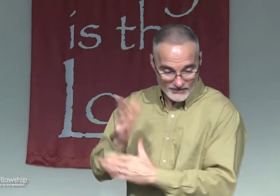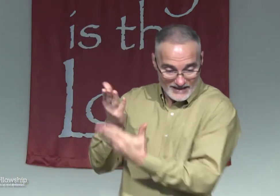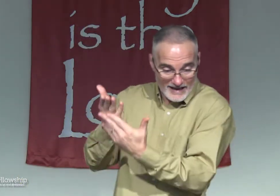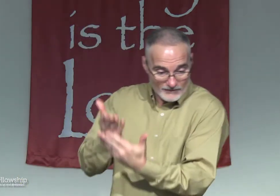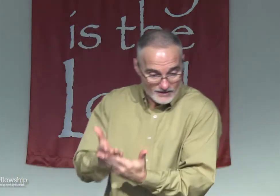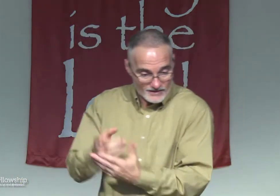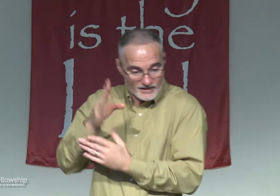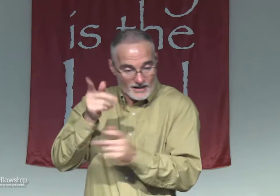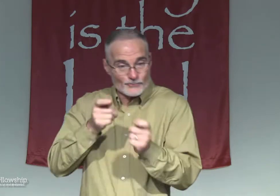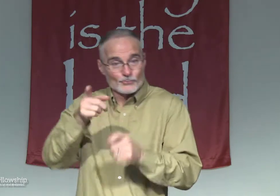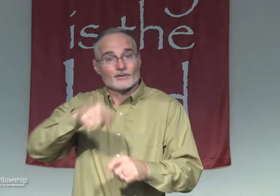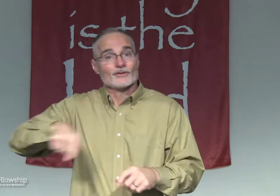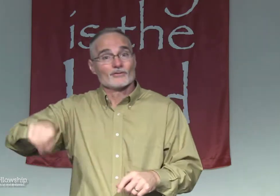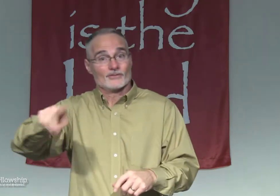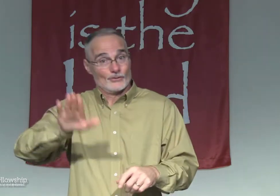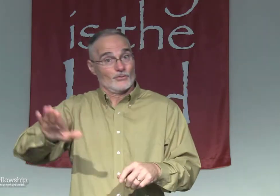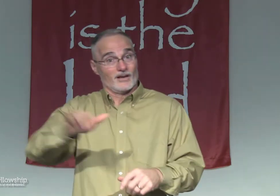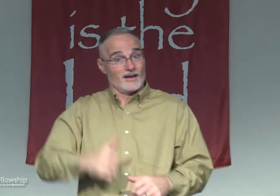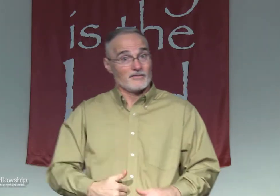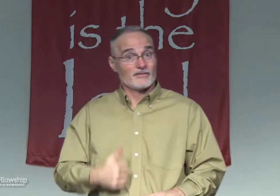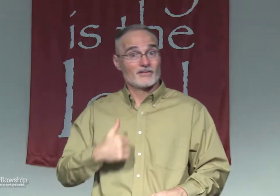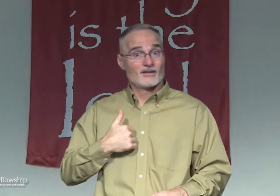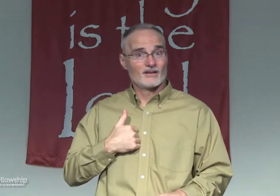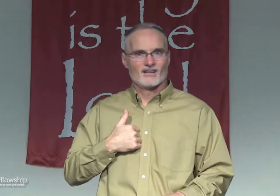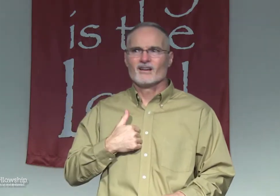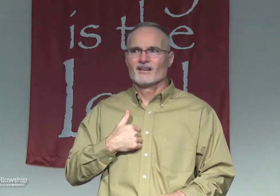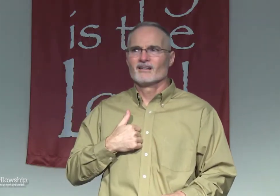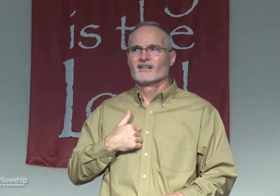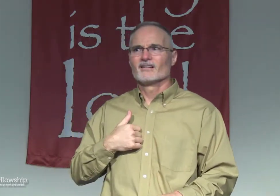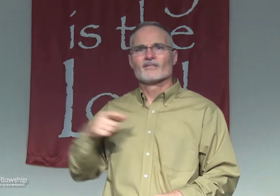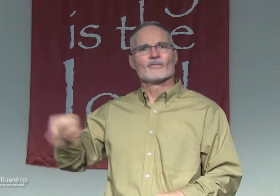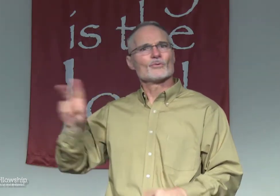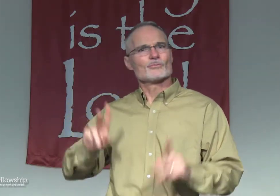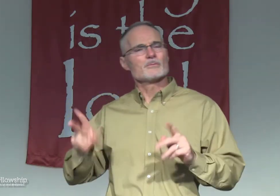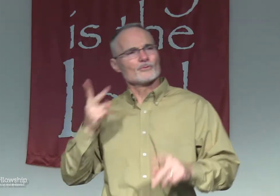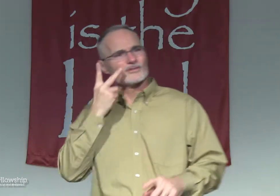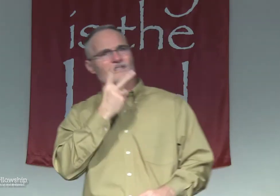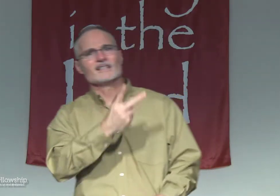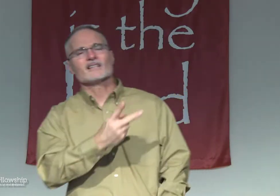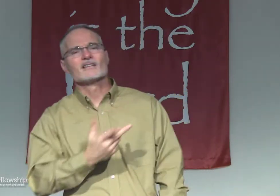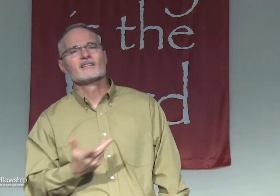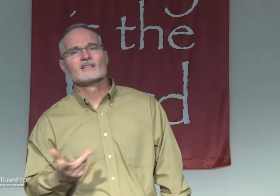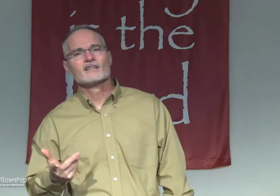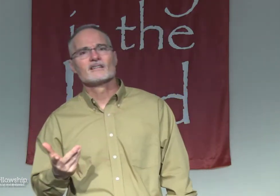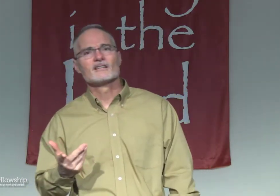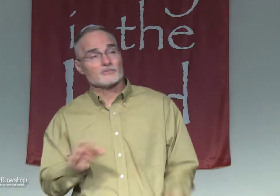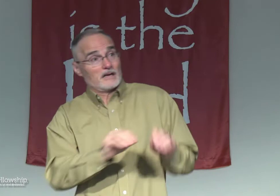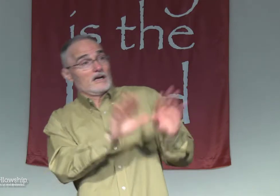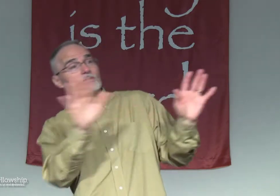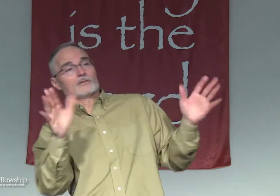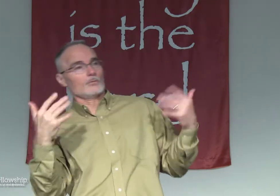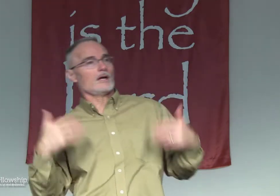his spiritual fruit, the evidence of his rule in their lives, can be